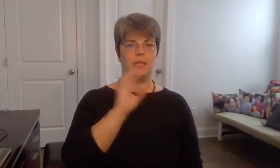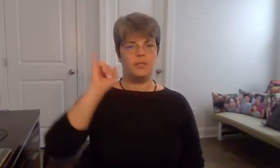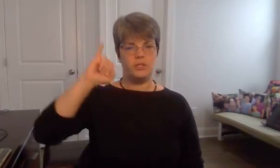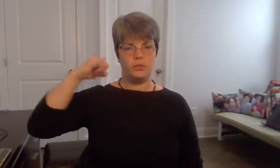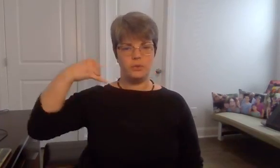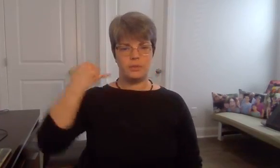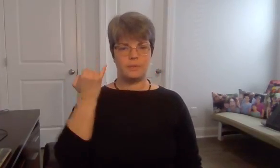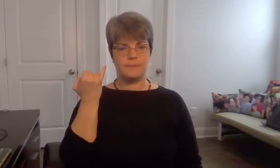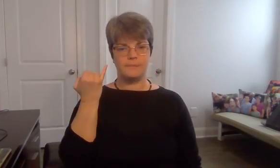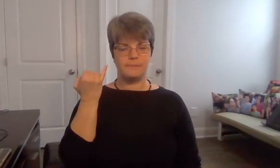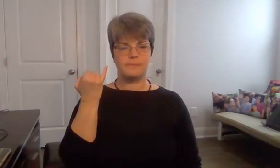juice,